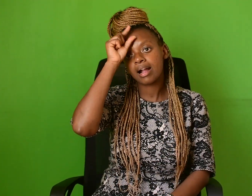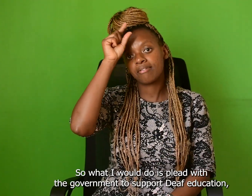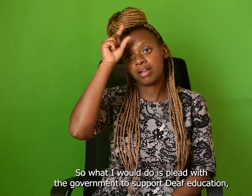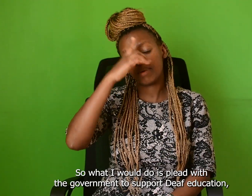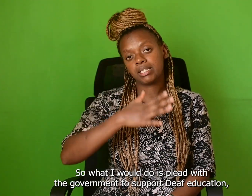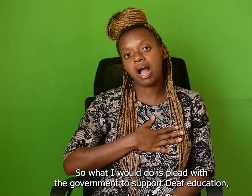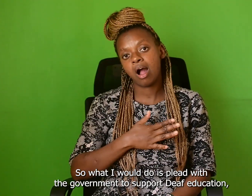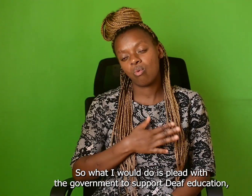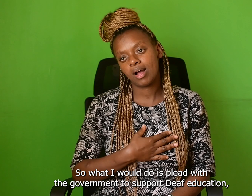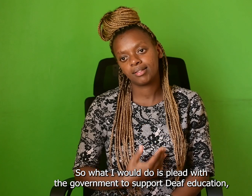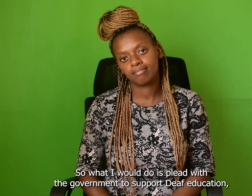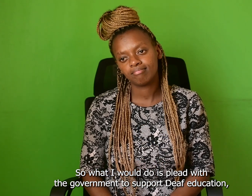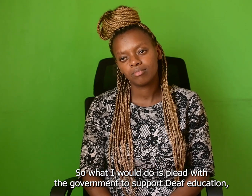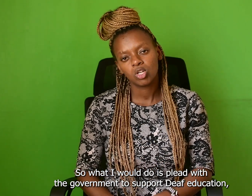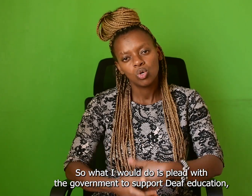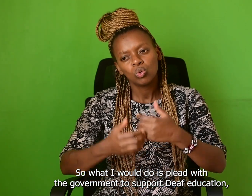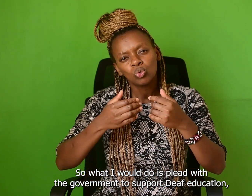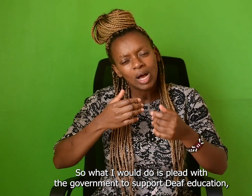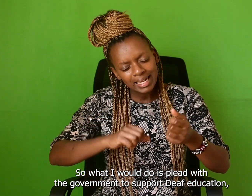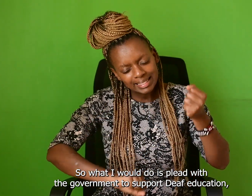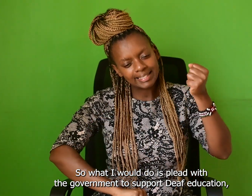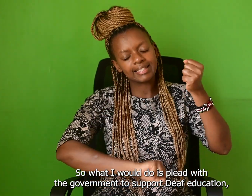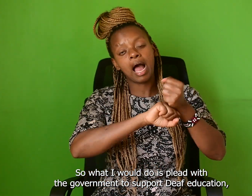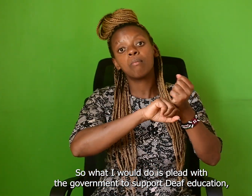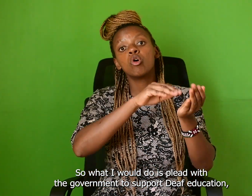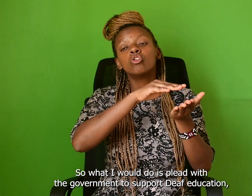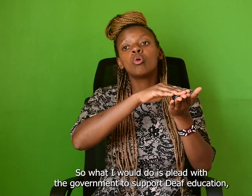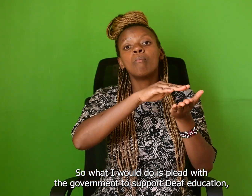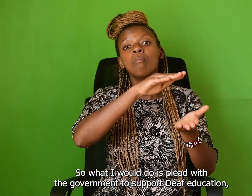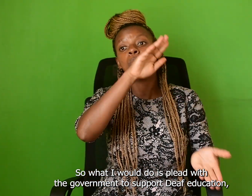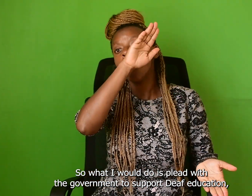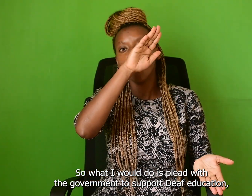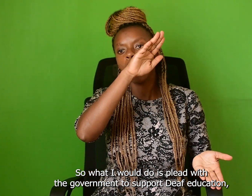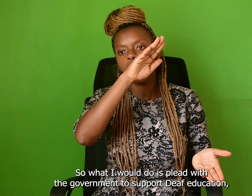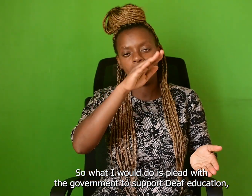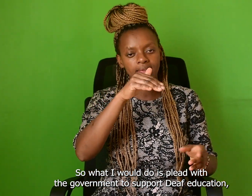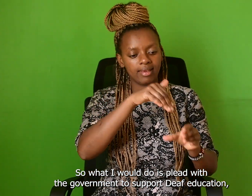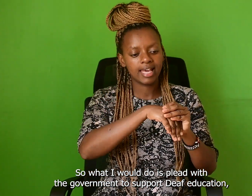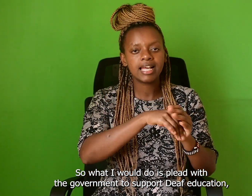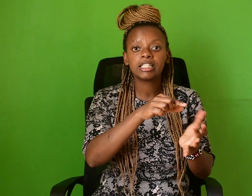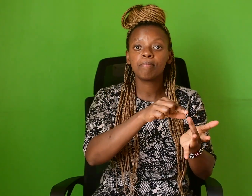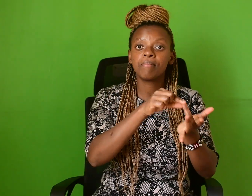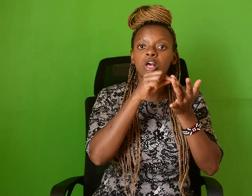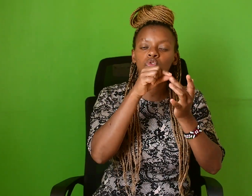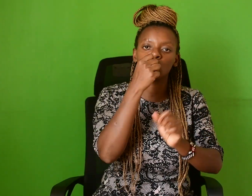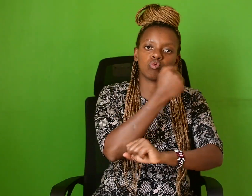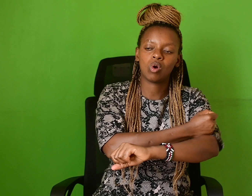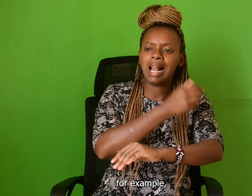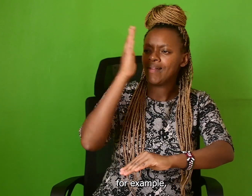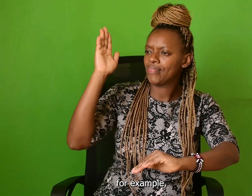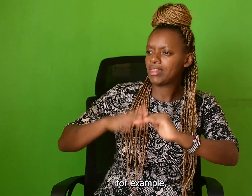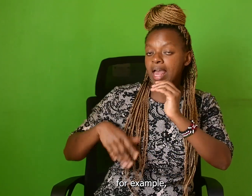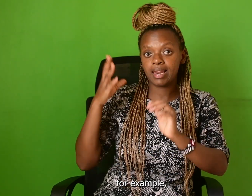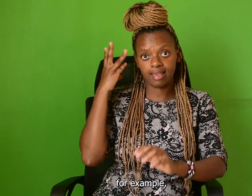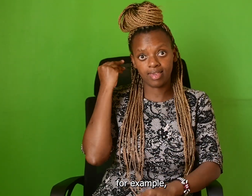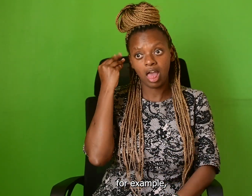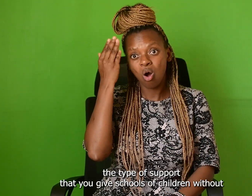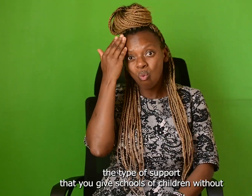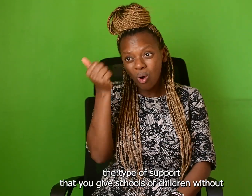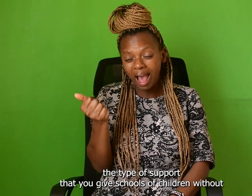So what I would do, I would plead with the government to support deaf education. For example, the type of support